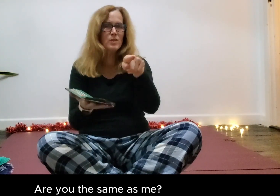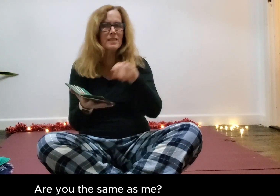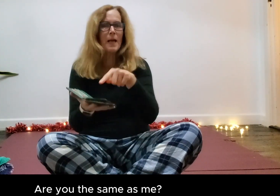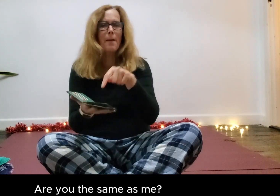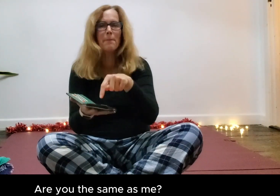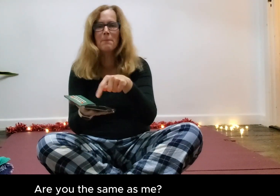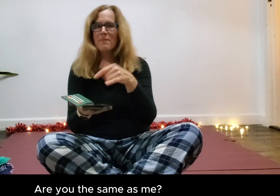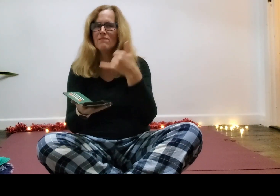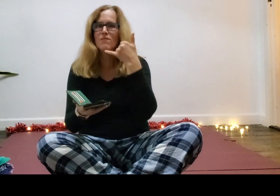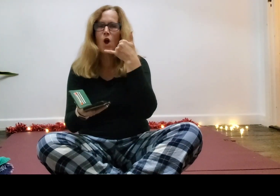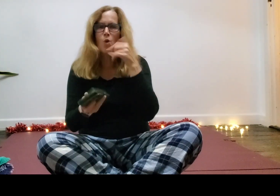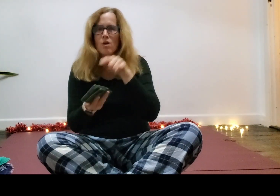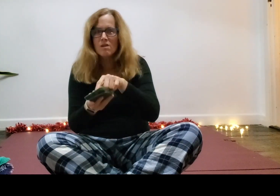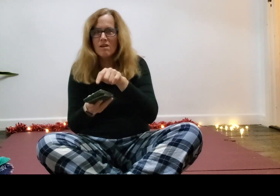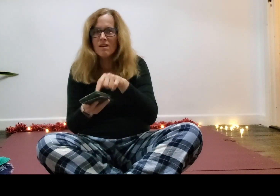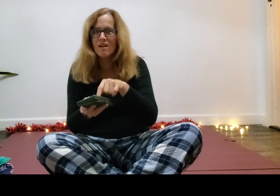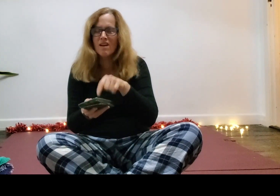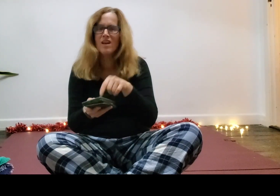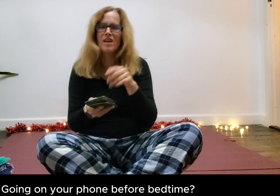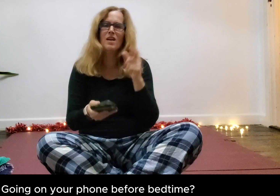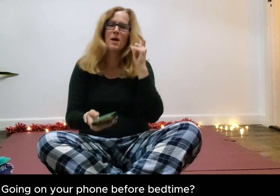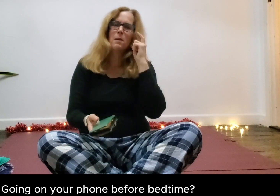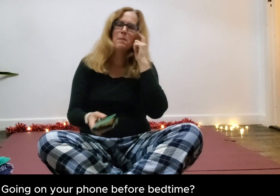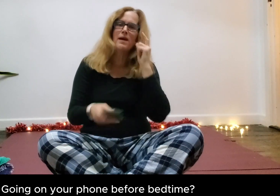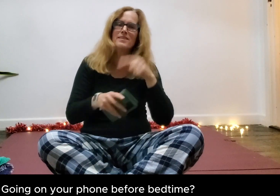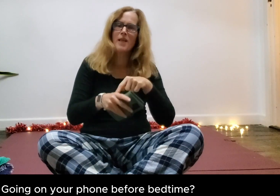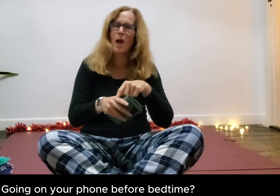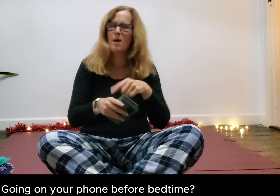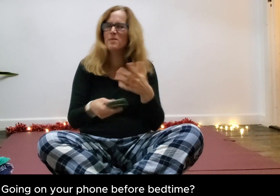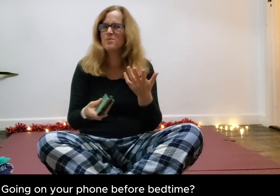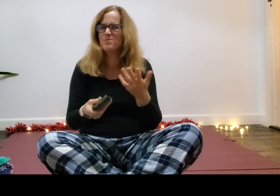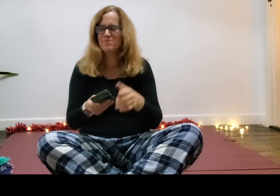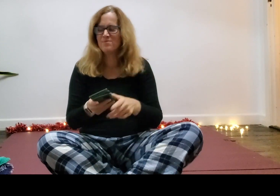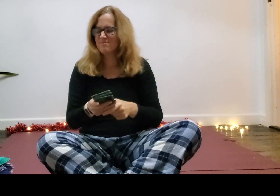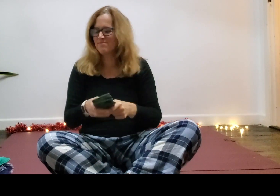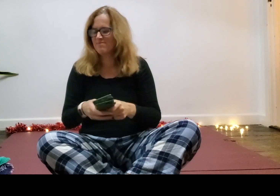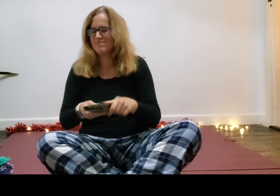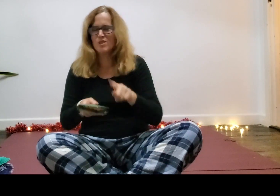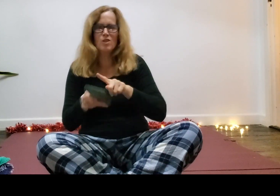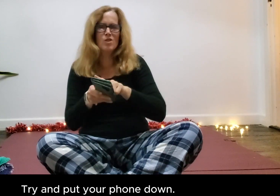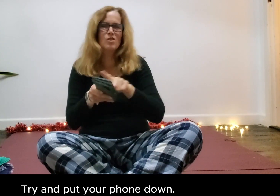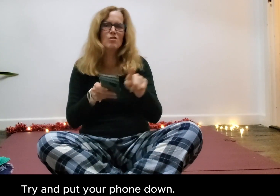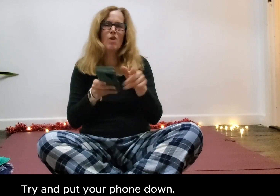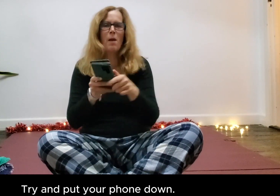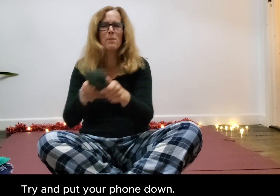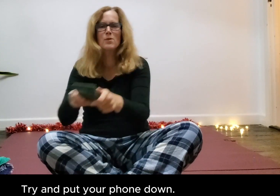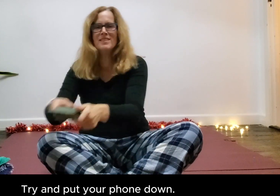Are you the same as me? Going on your phone before bedtime? Try and put your phone